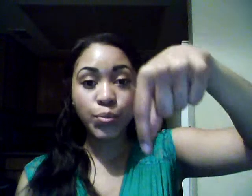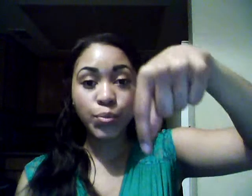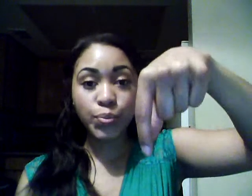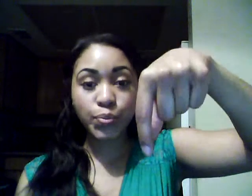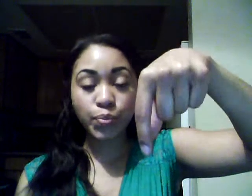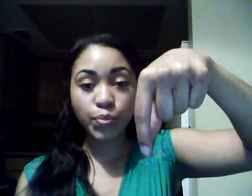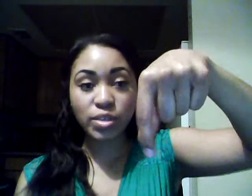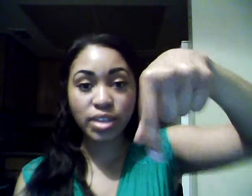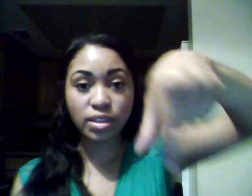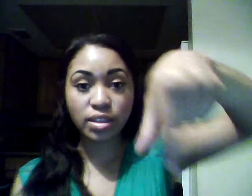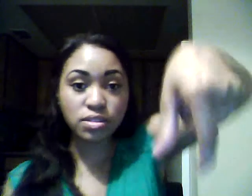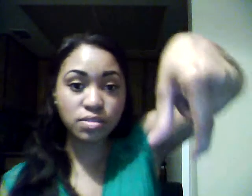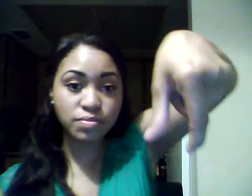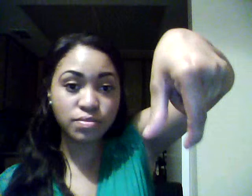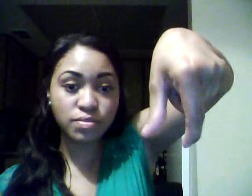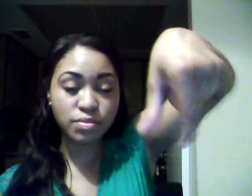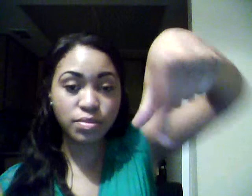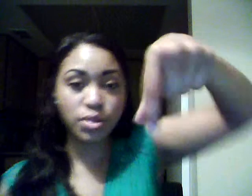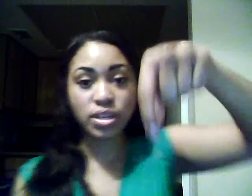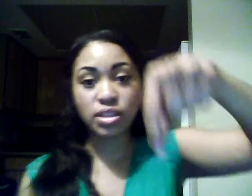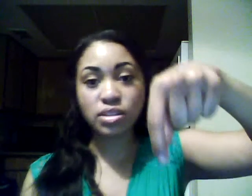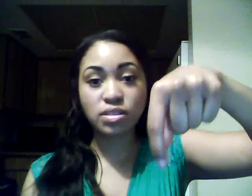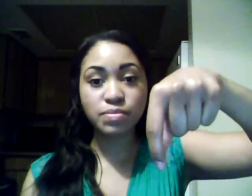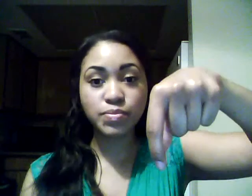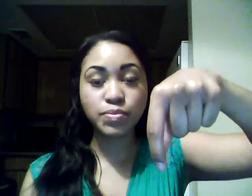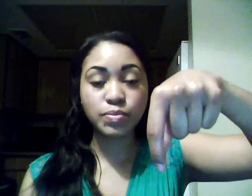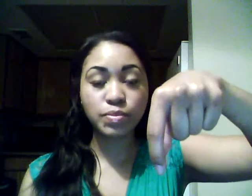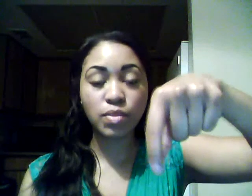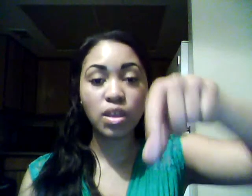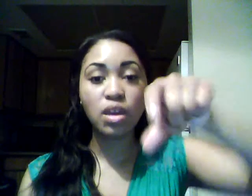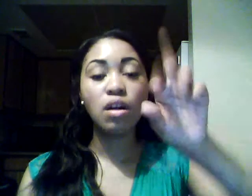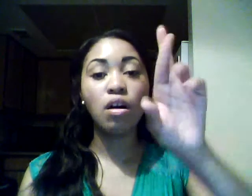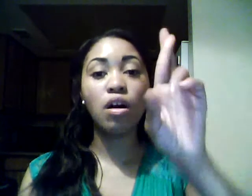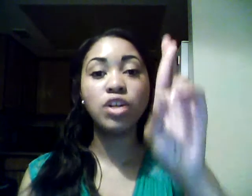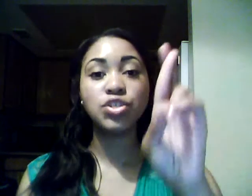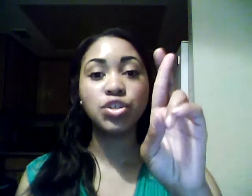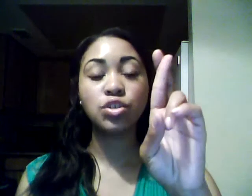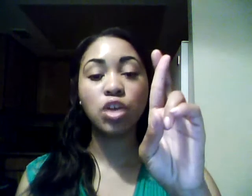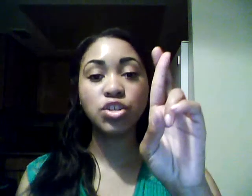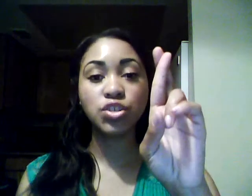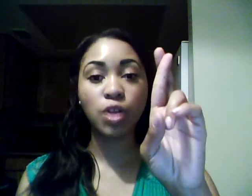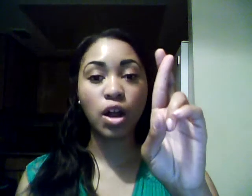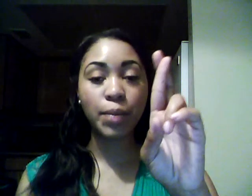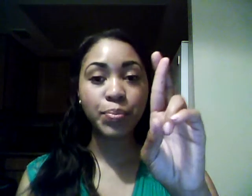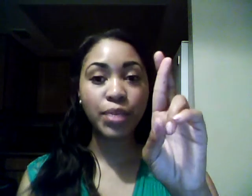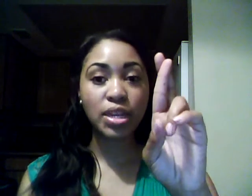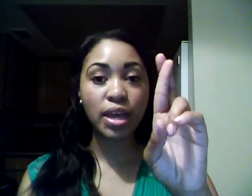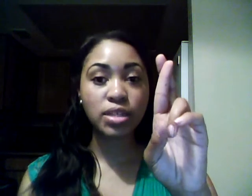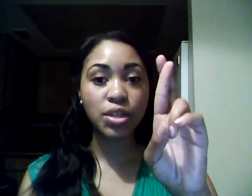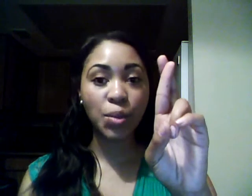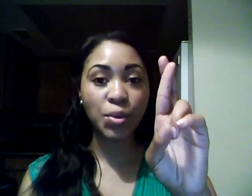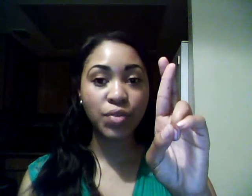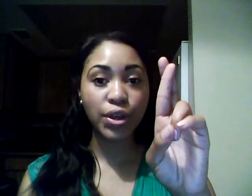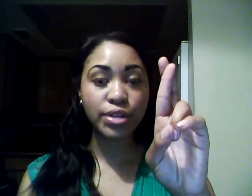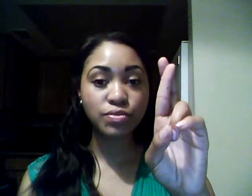Q looks like this. Hold it like this. R, just going to cross your index and your middle finger.